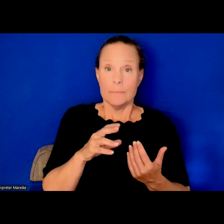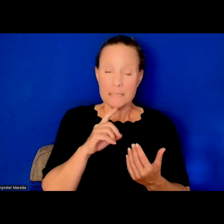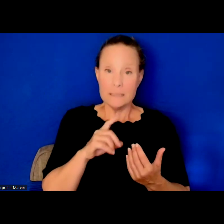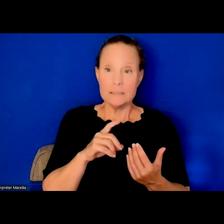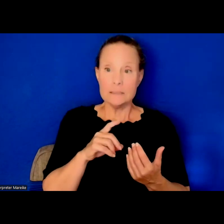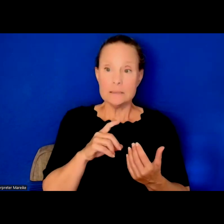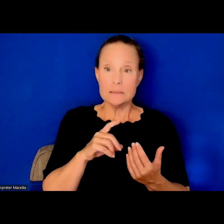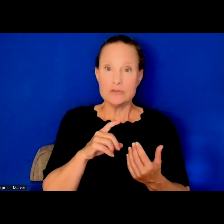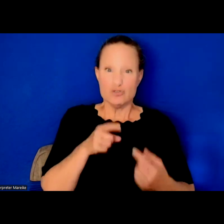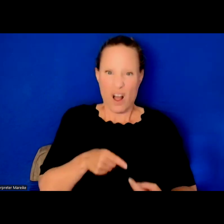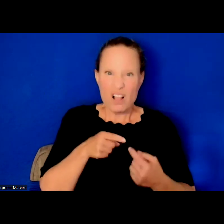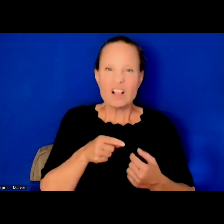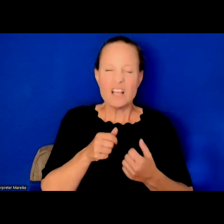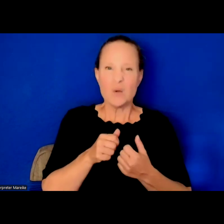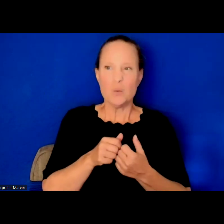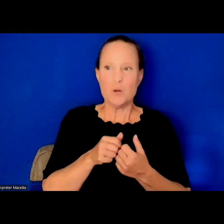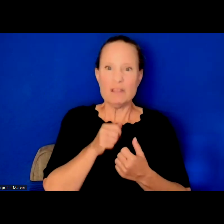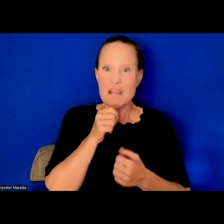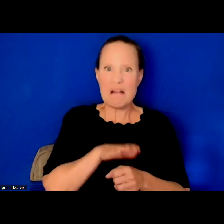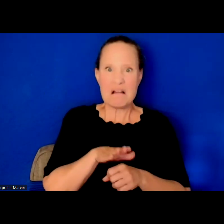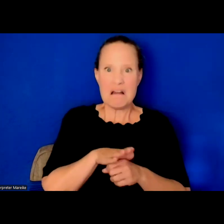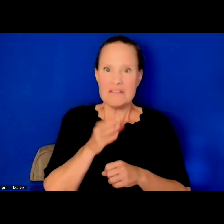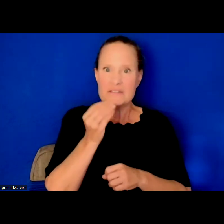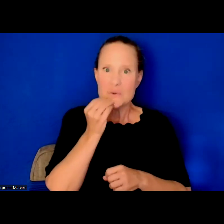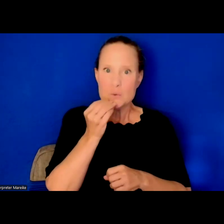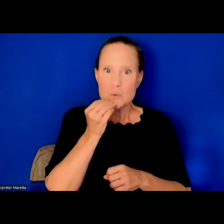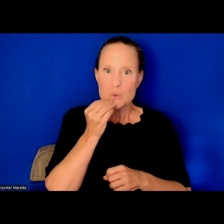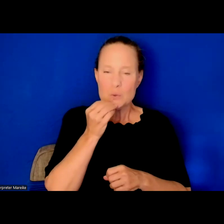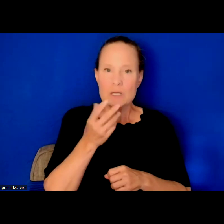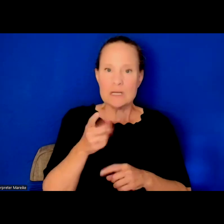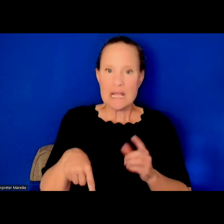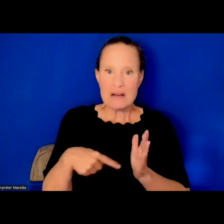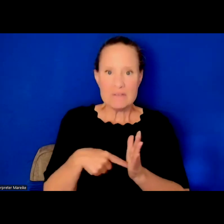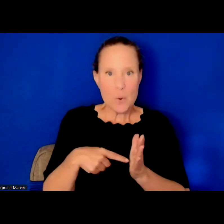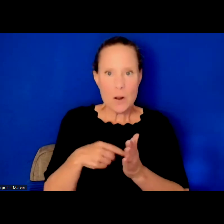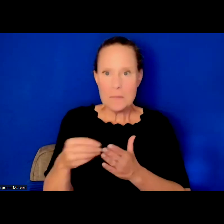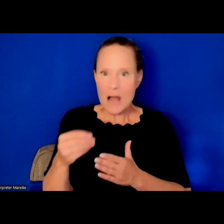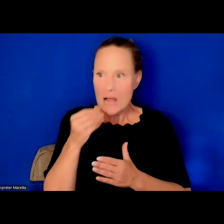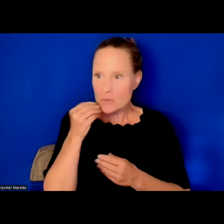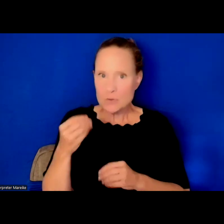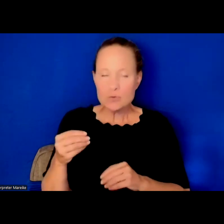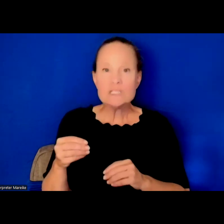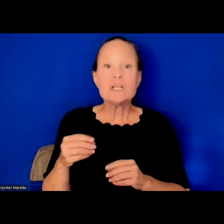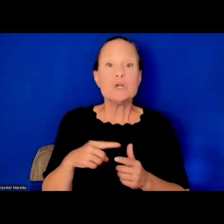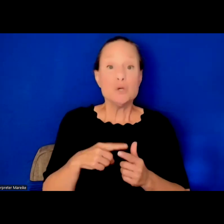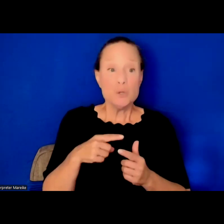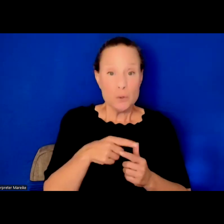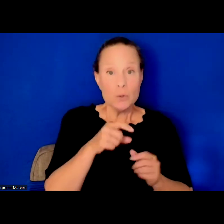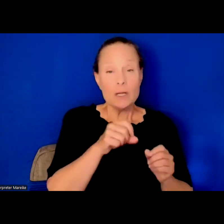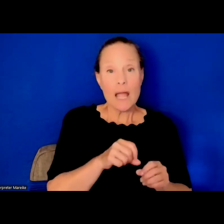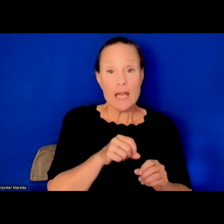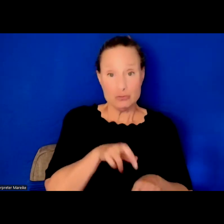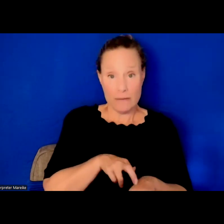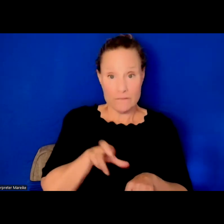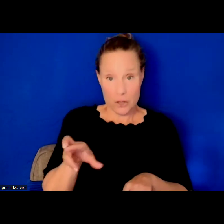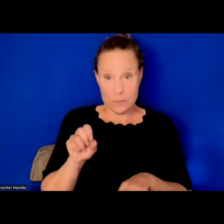is struggling with food security, right? You can then either refer them to the social care network or you could do the screening. You